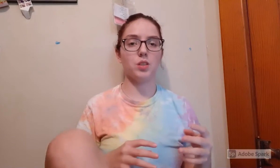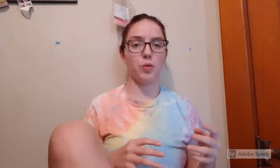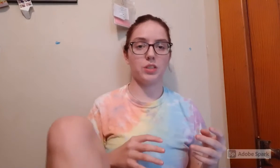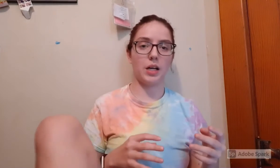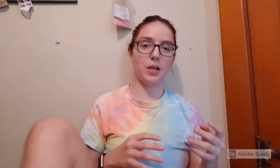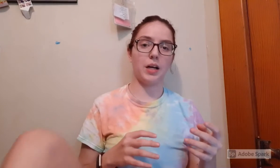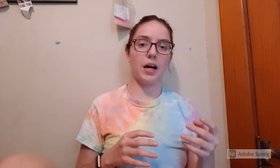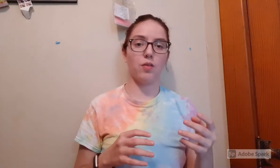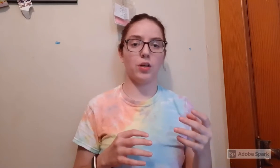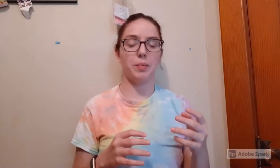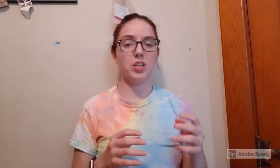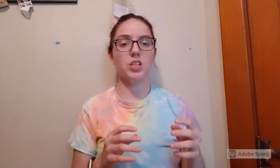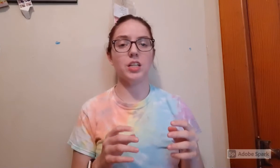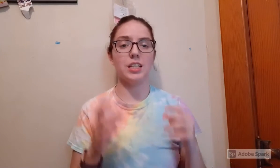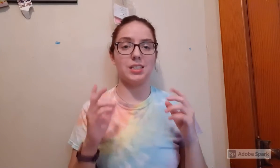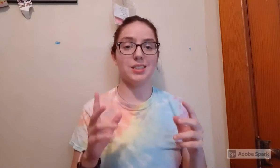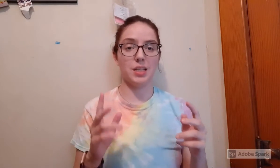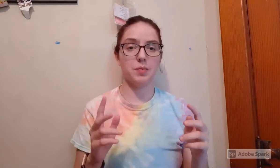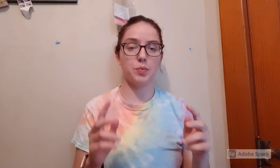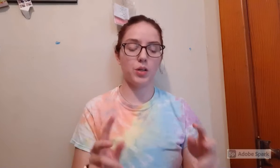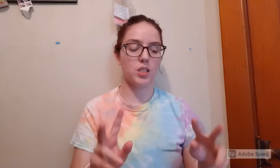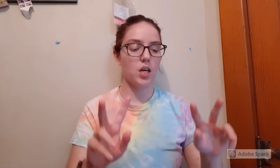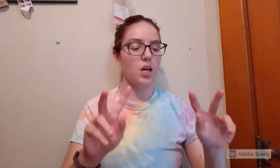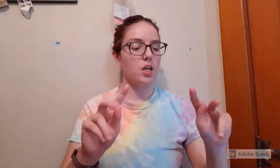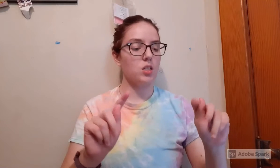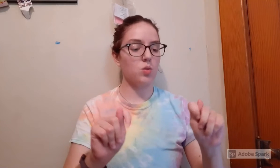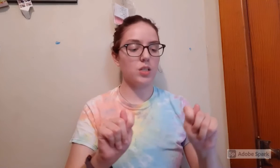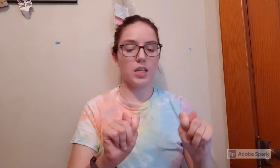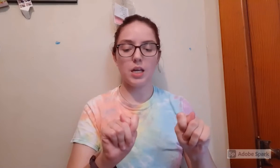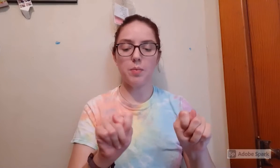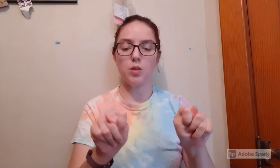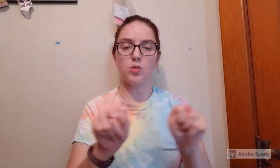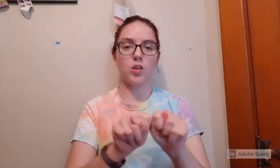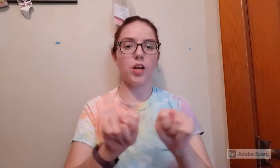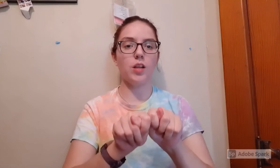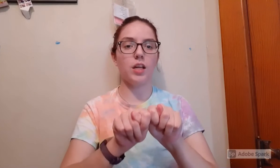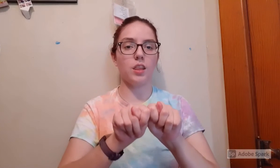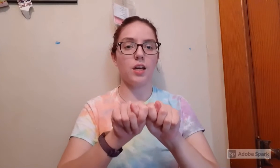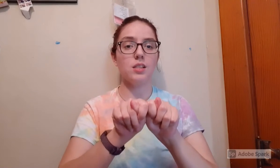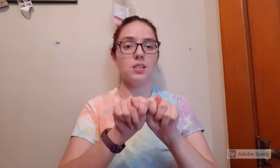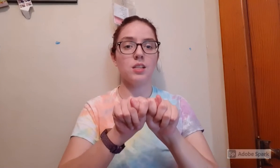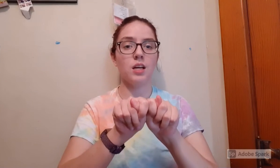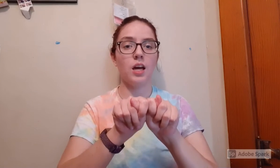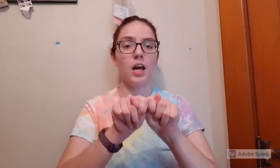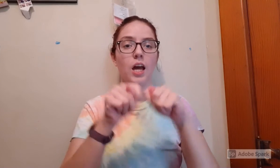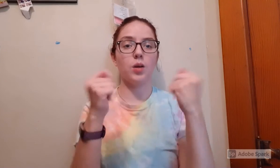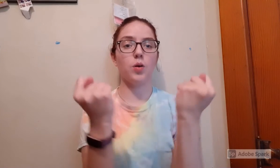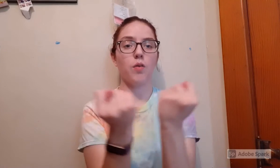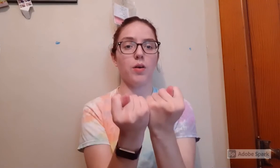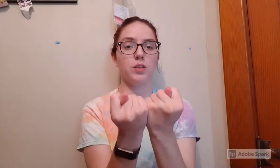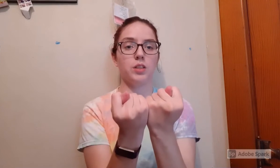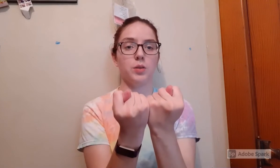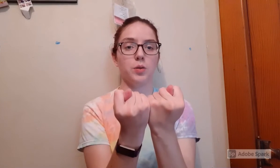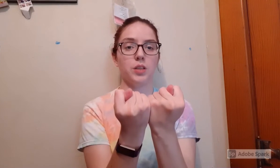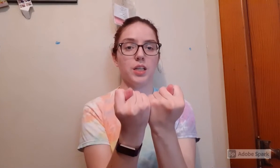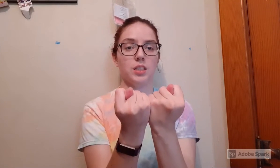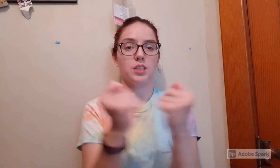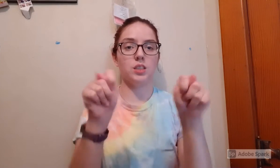sports I have already mentioned is team sports. So team, you start out like this and you go around to this. So it's